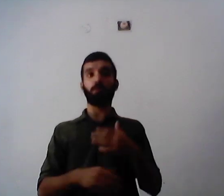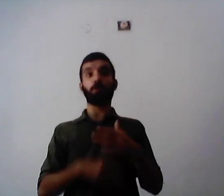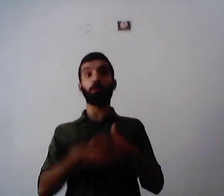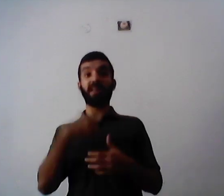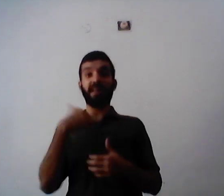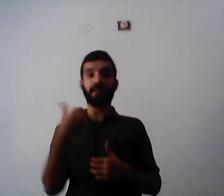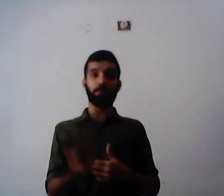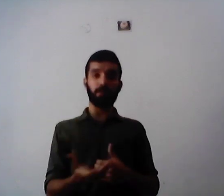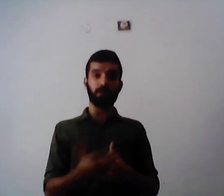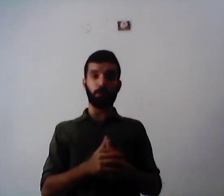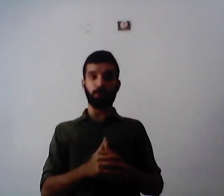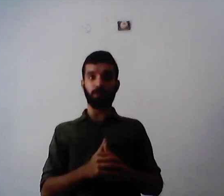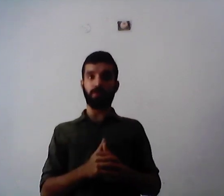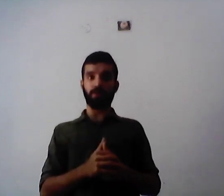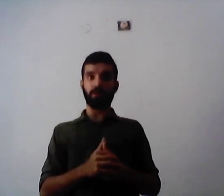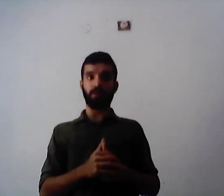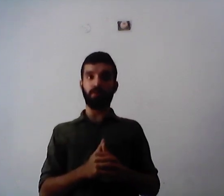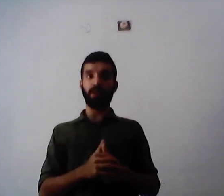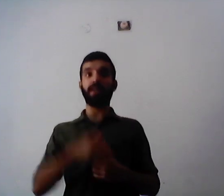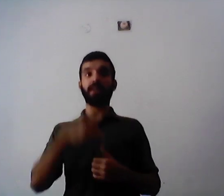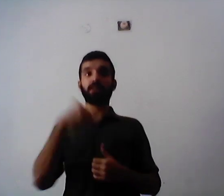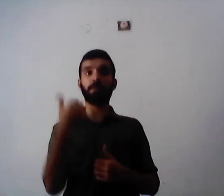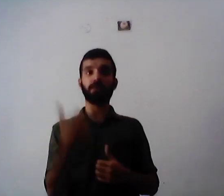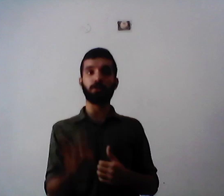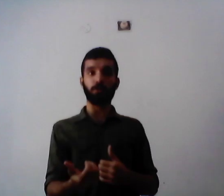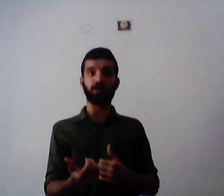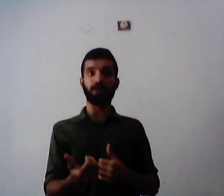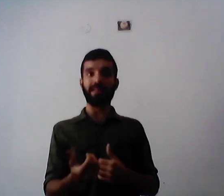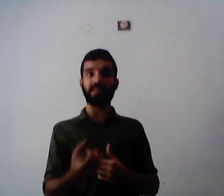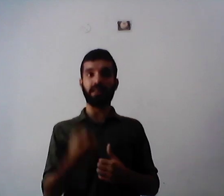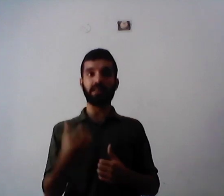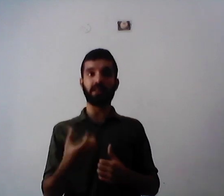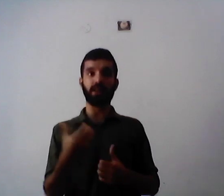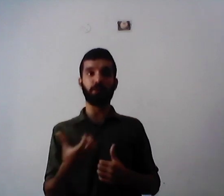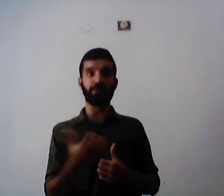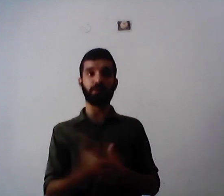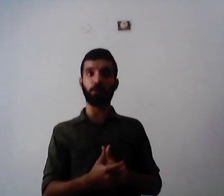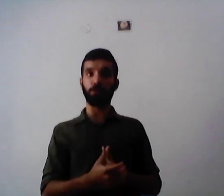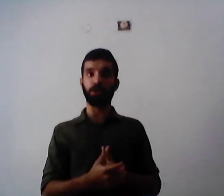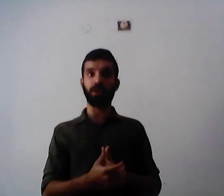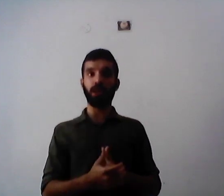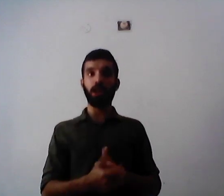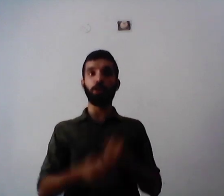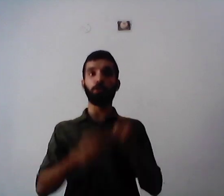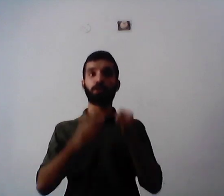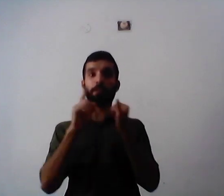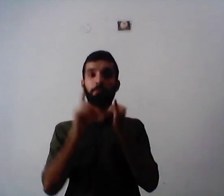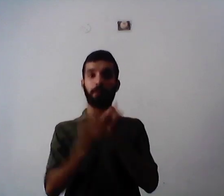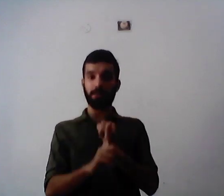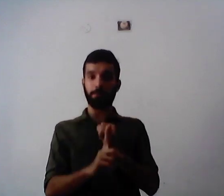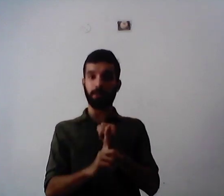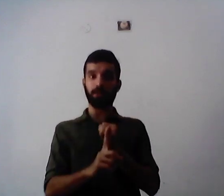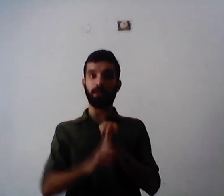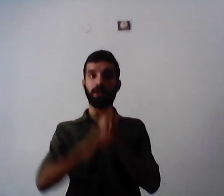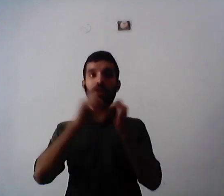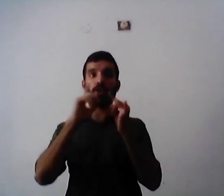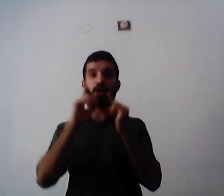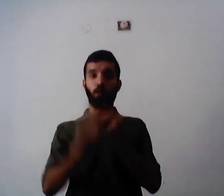you can express concentration? We can express concentration, the strength of a solution, using mass percentage,